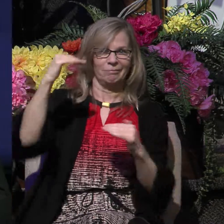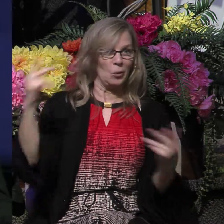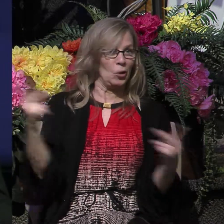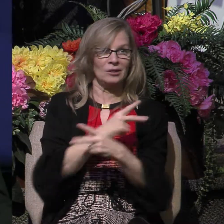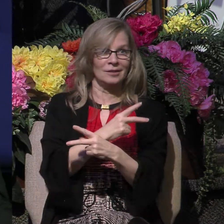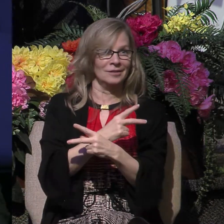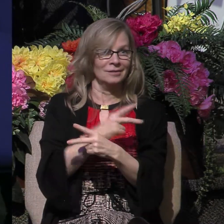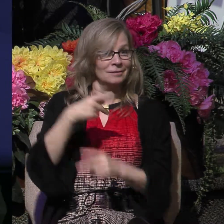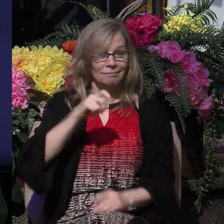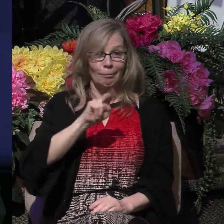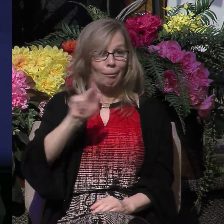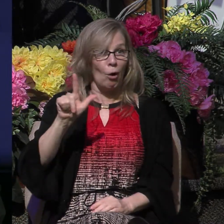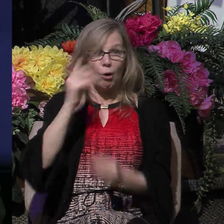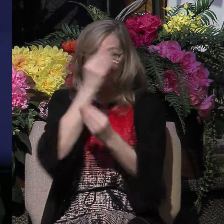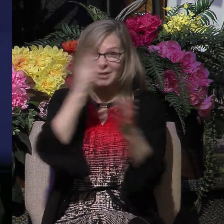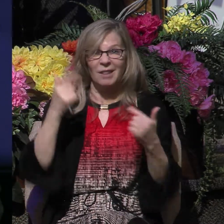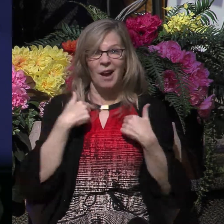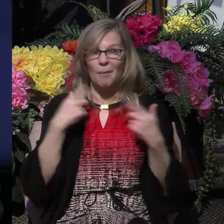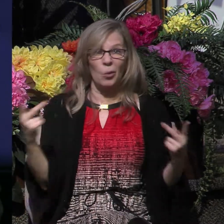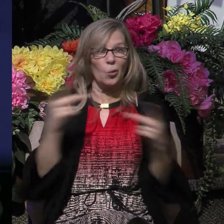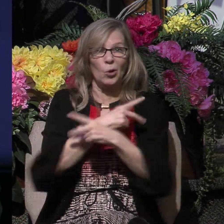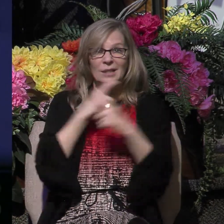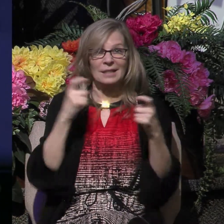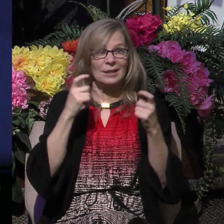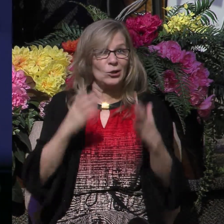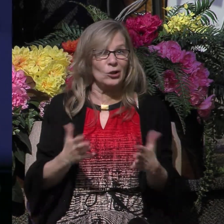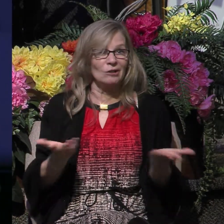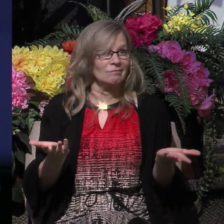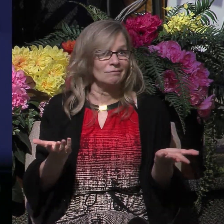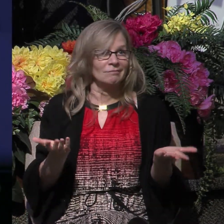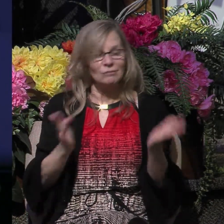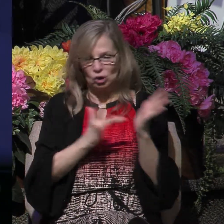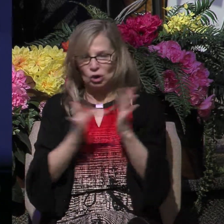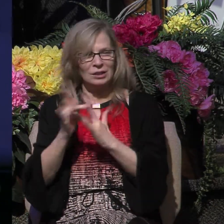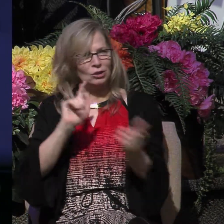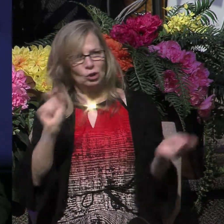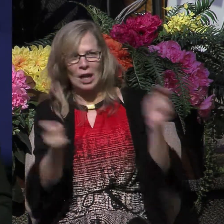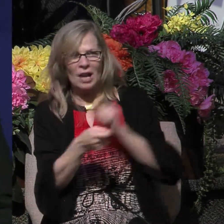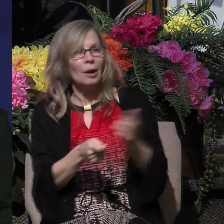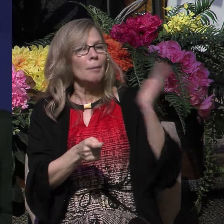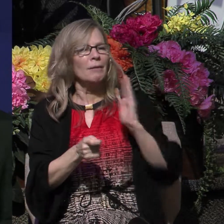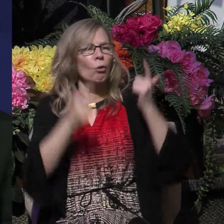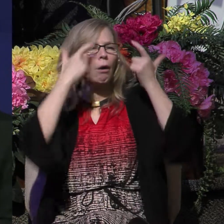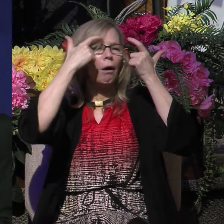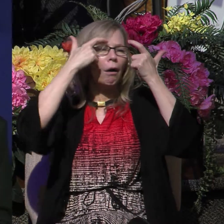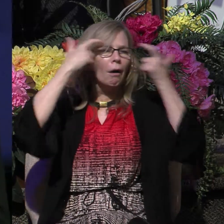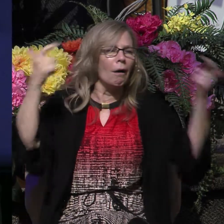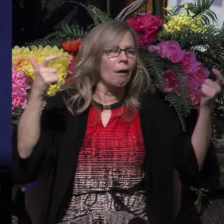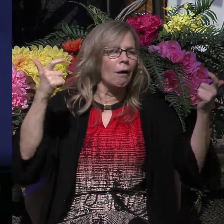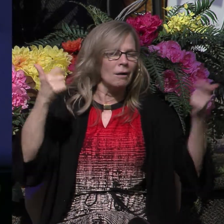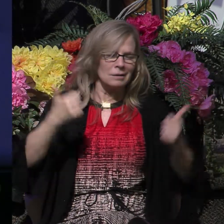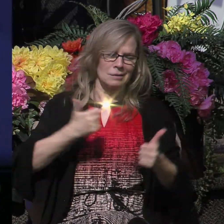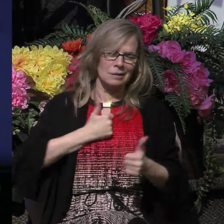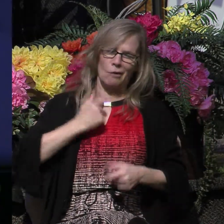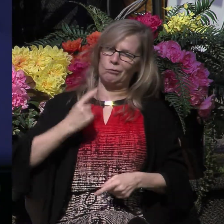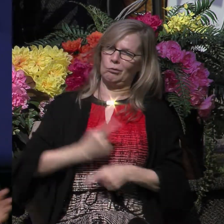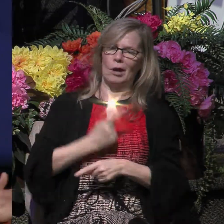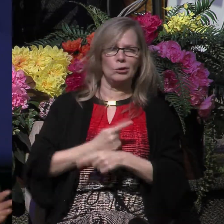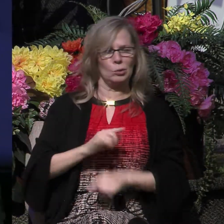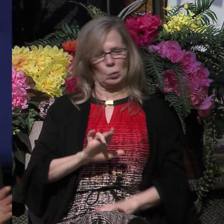of sinners. Christ had changed him from a self-righteous zealot into a humble servant who loved all people and desired all people